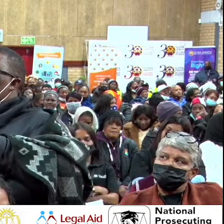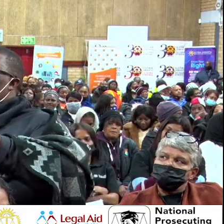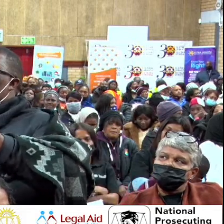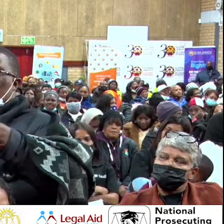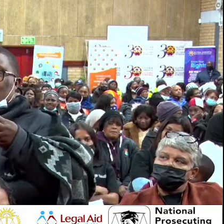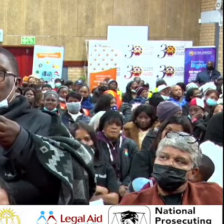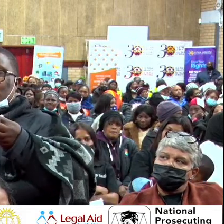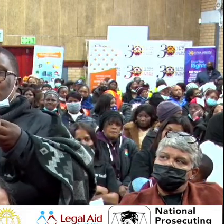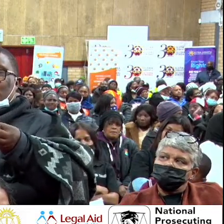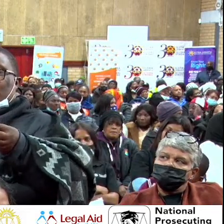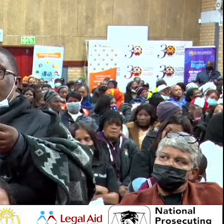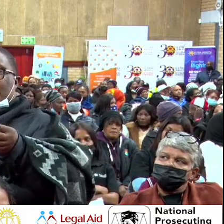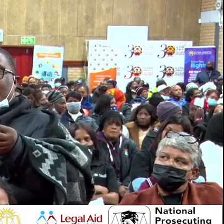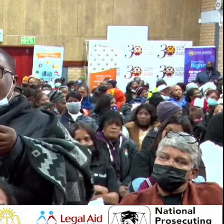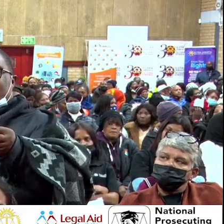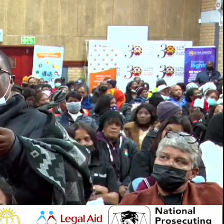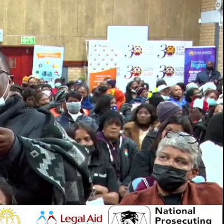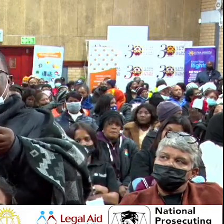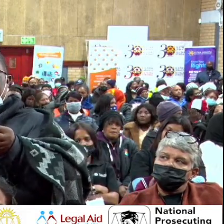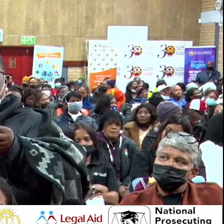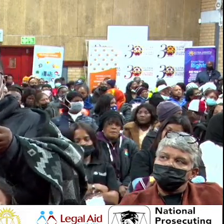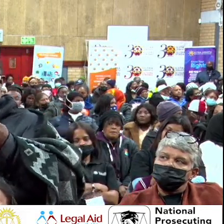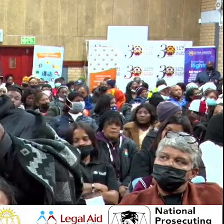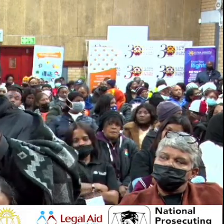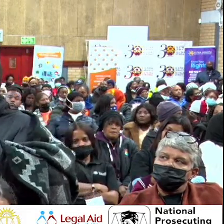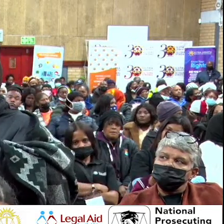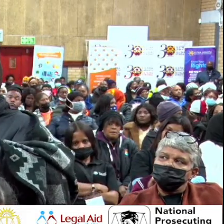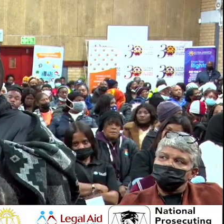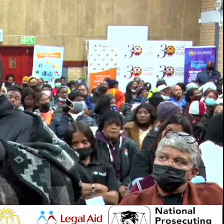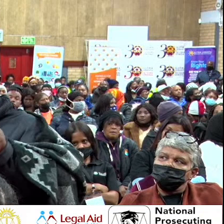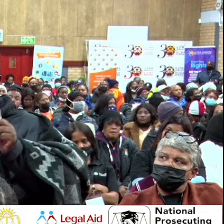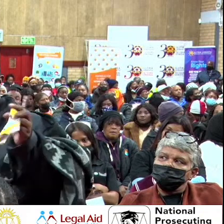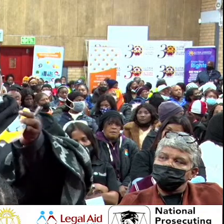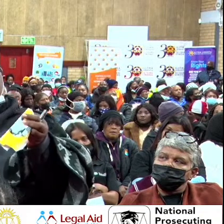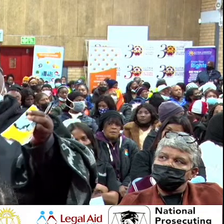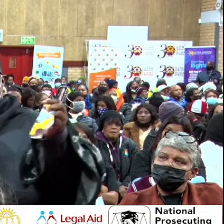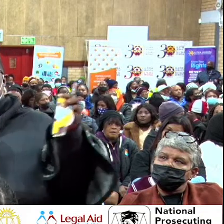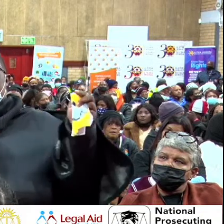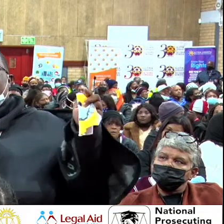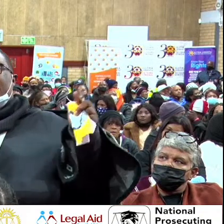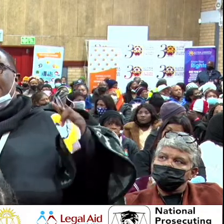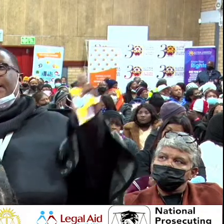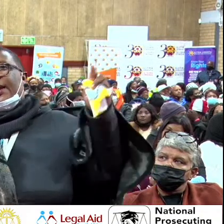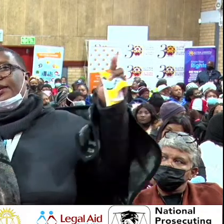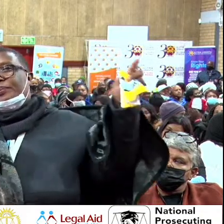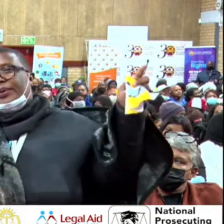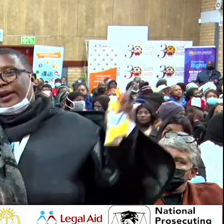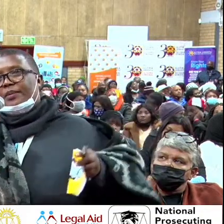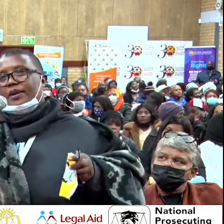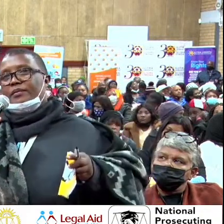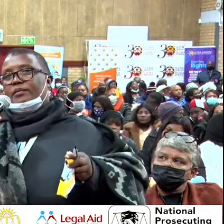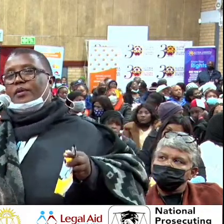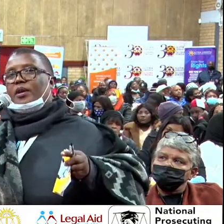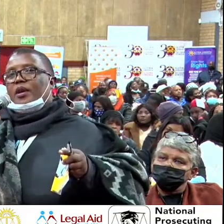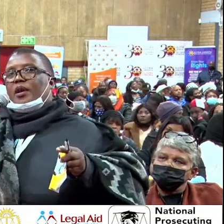Now, other Department of Health is saying there's a Tutuzela Center in